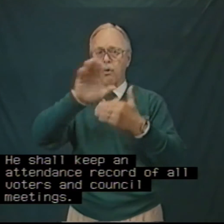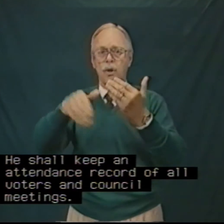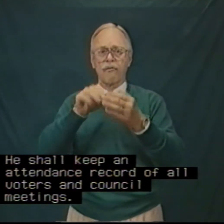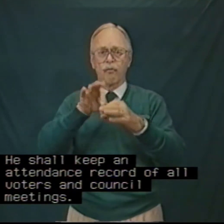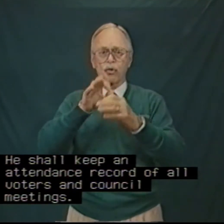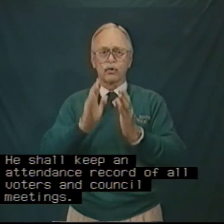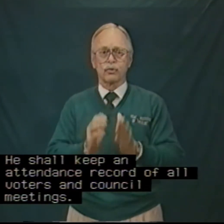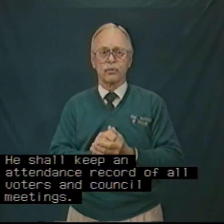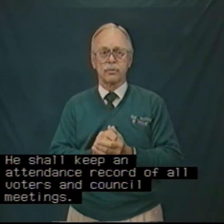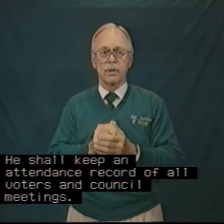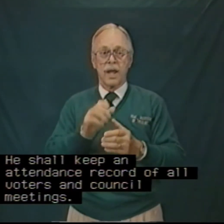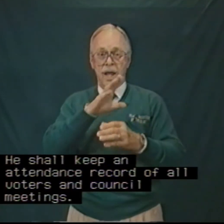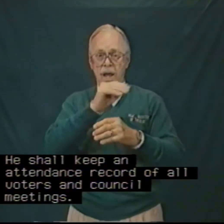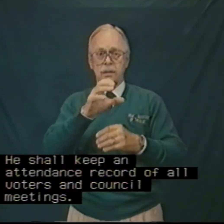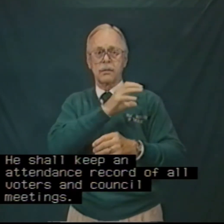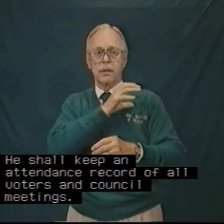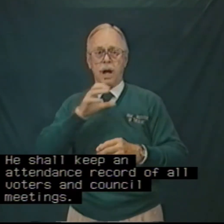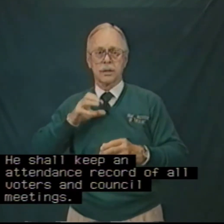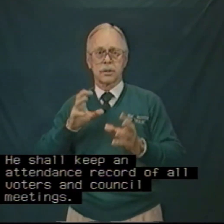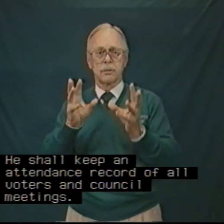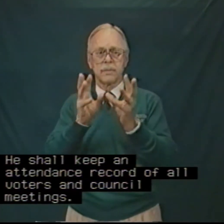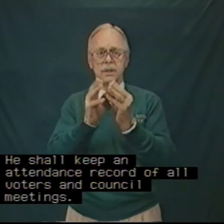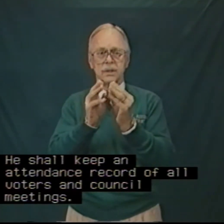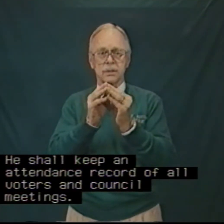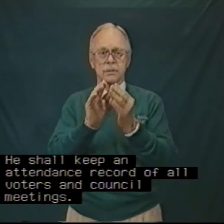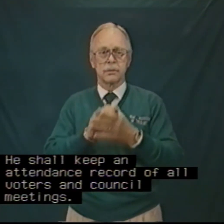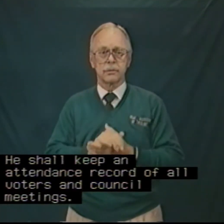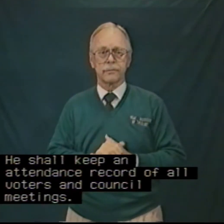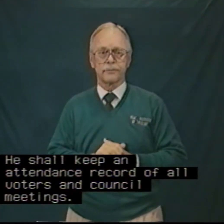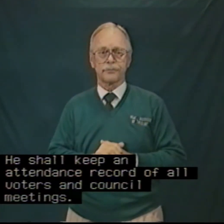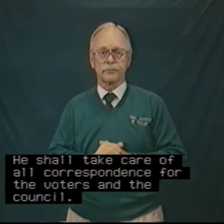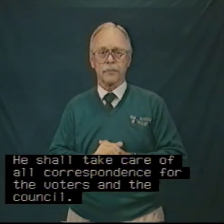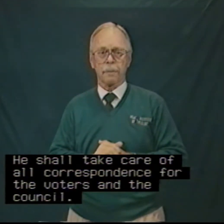He shall take care of all correspondence for the voters and the council.